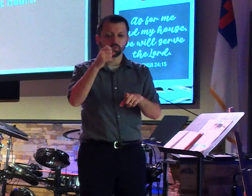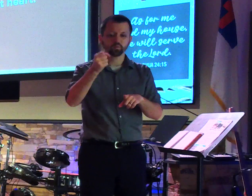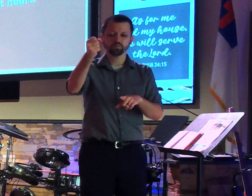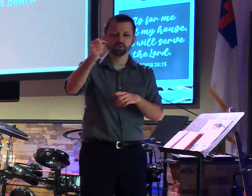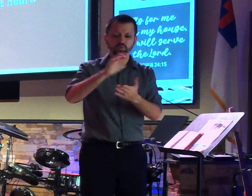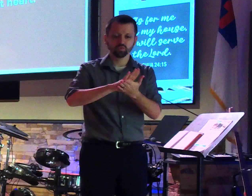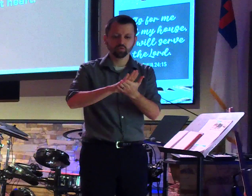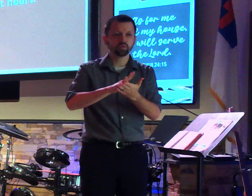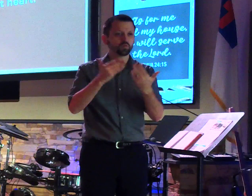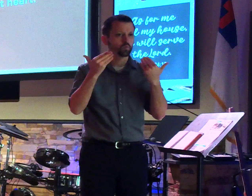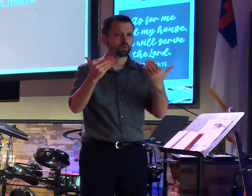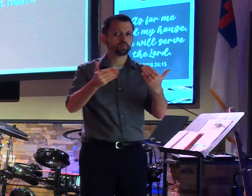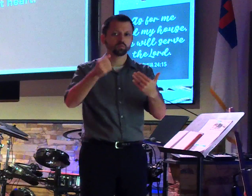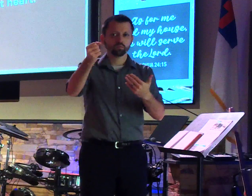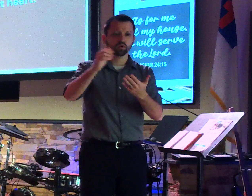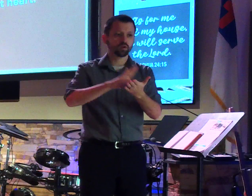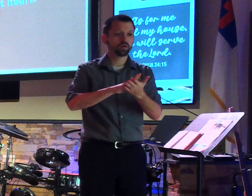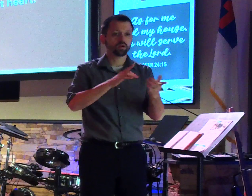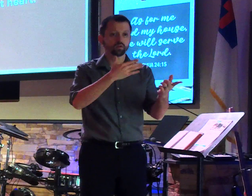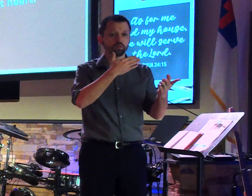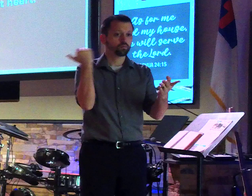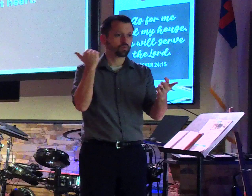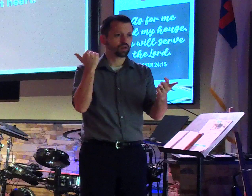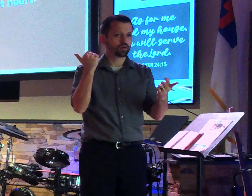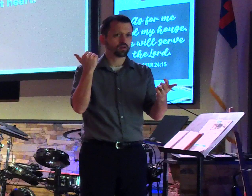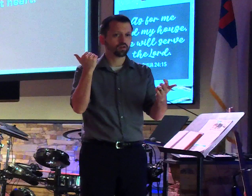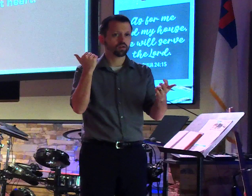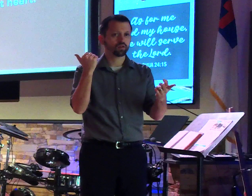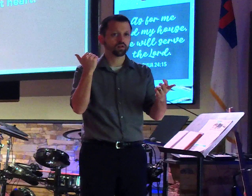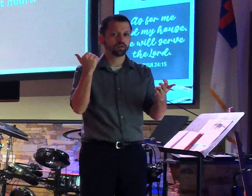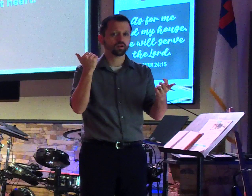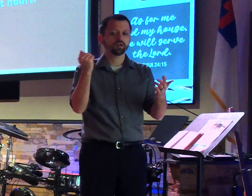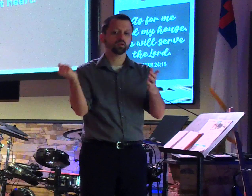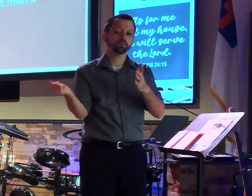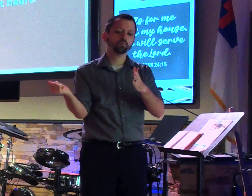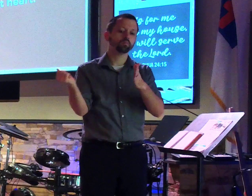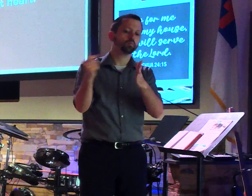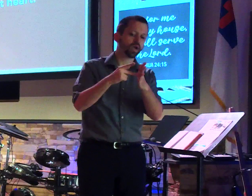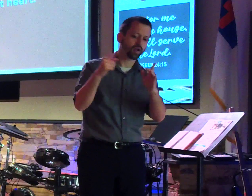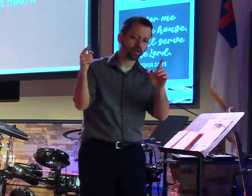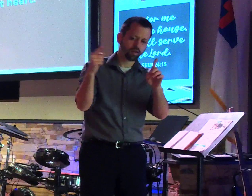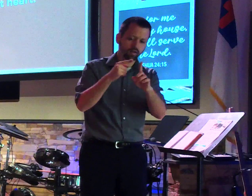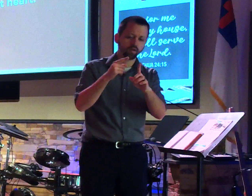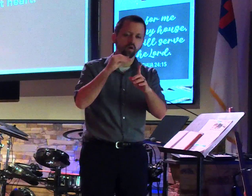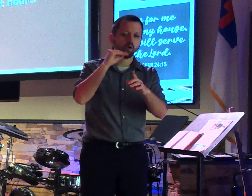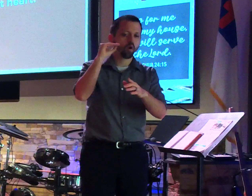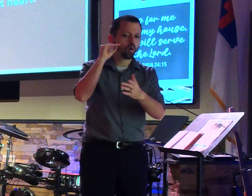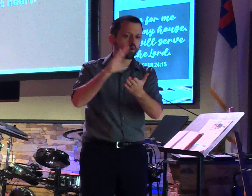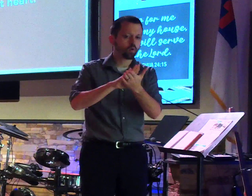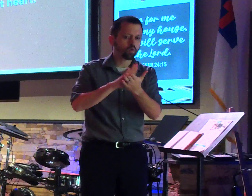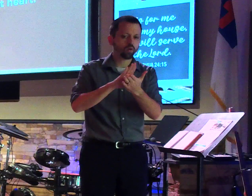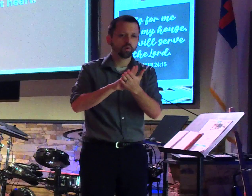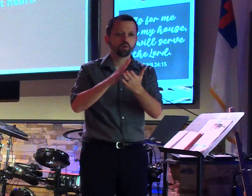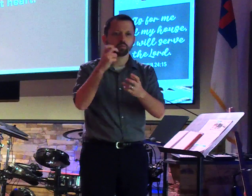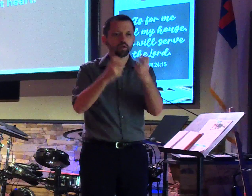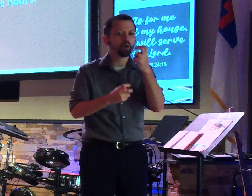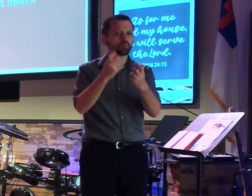them in school, and eventually she got better. And she was able to go back to homeschooling, and, you know, trial was